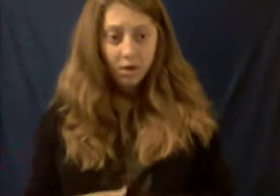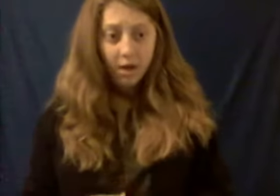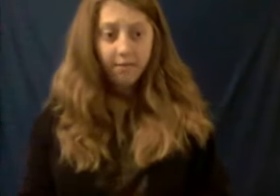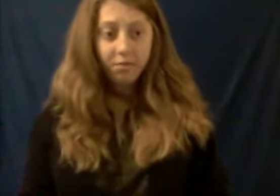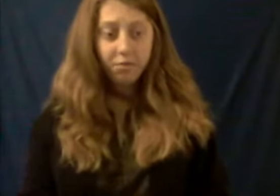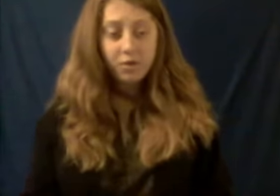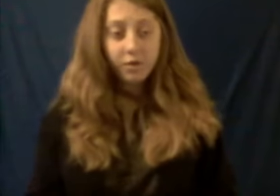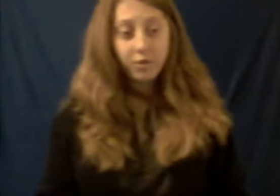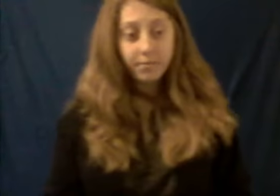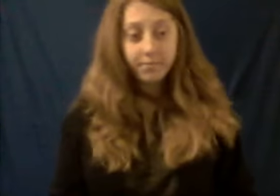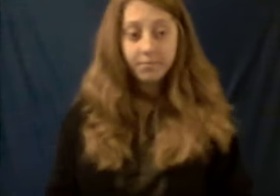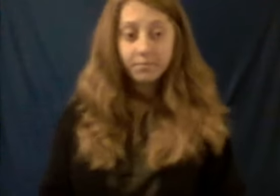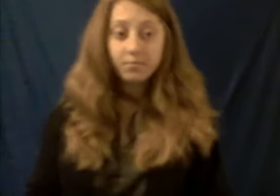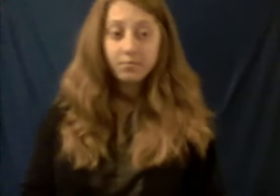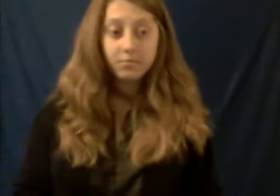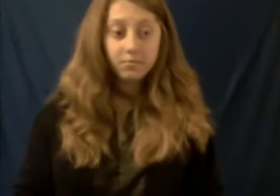I have 3 children.